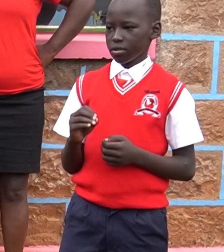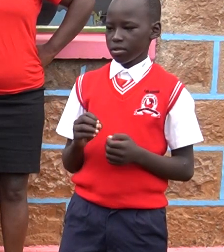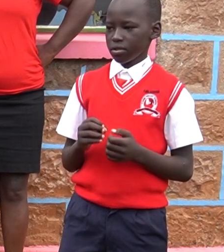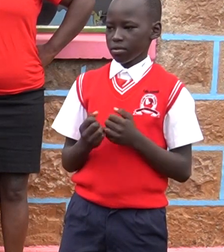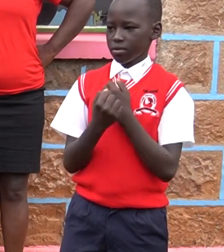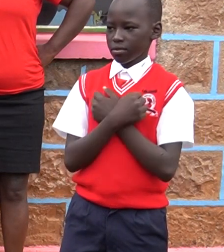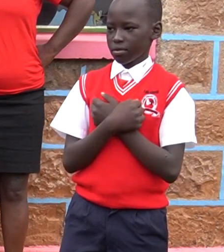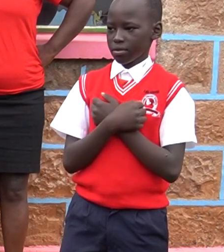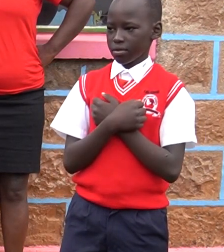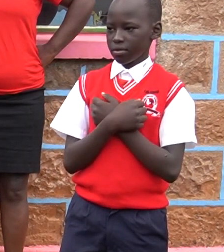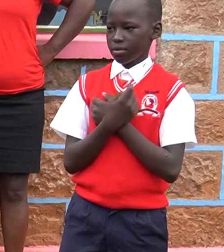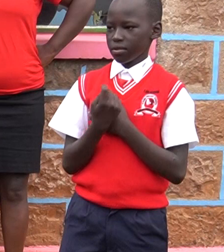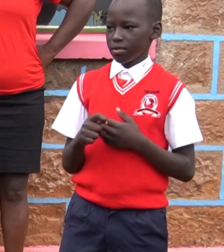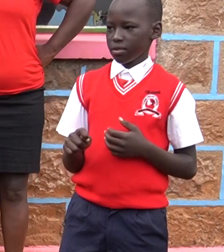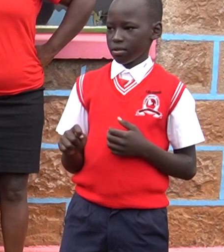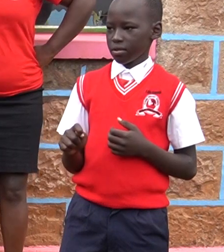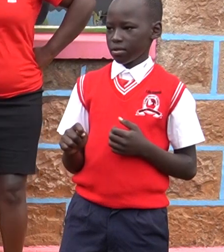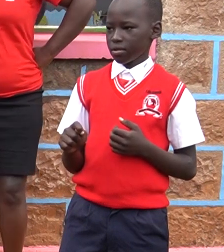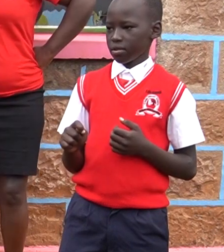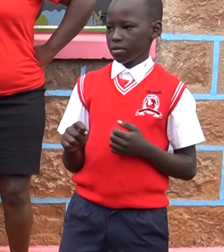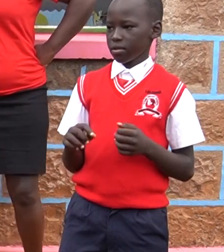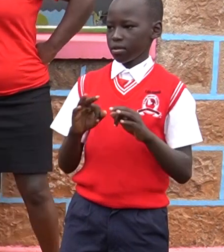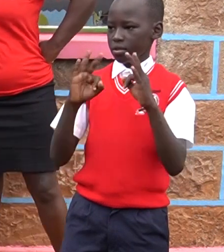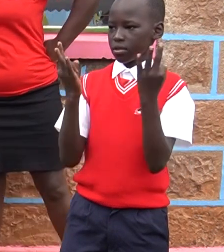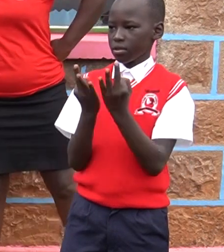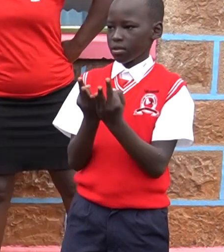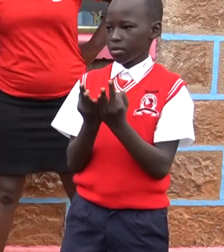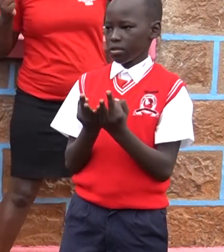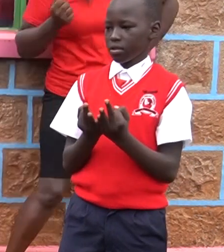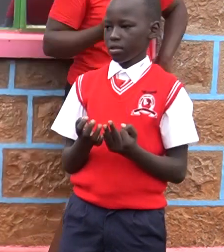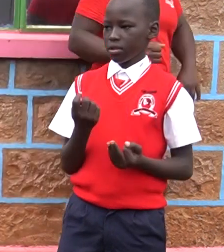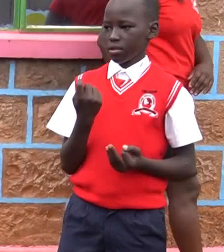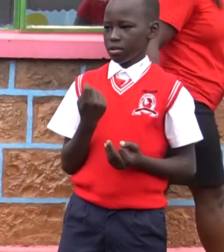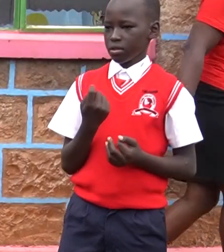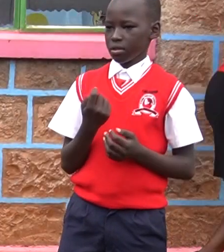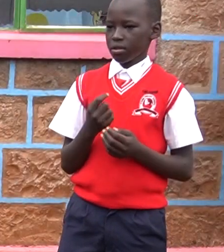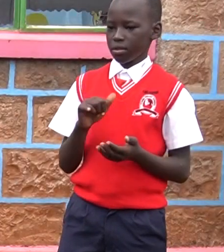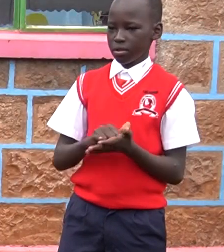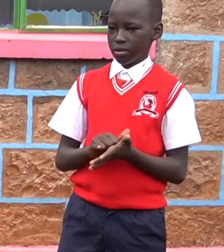so loved the world